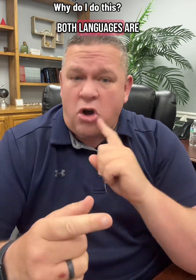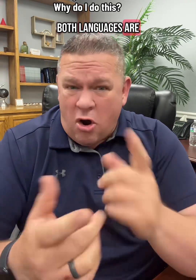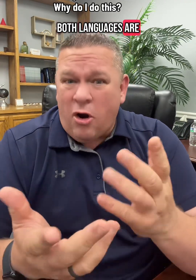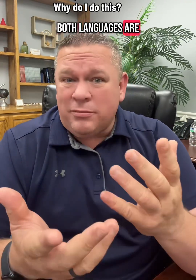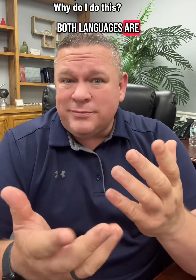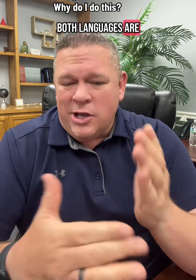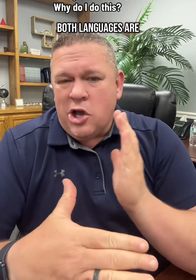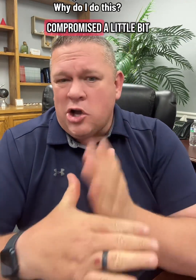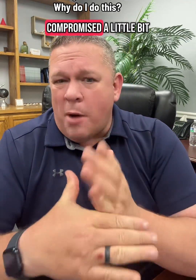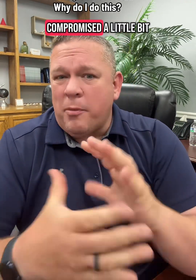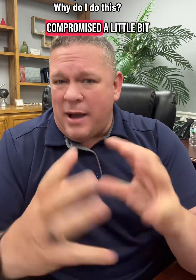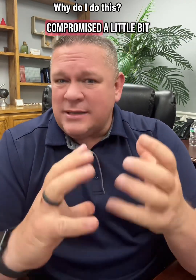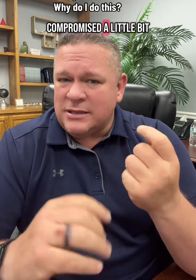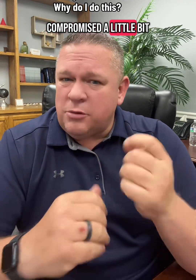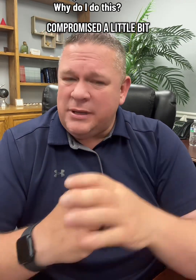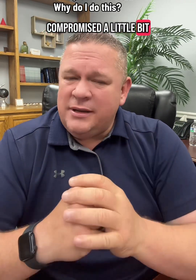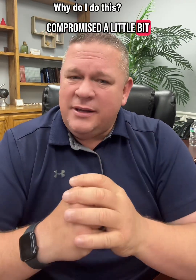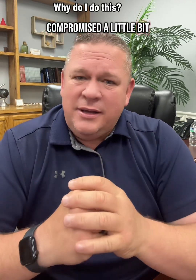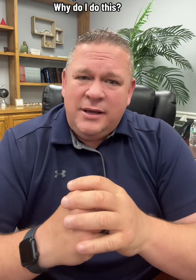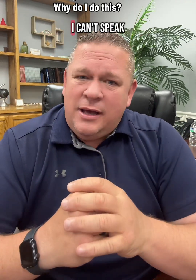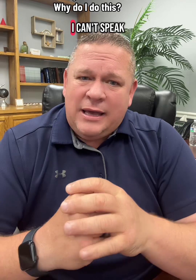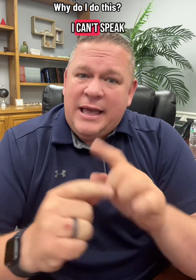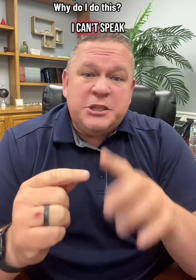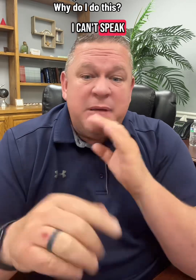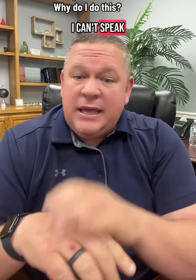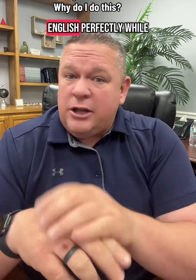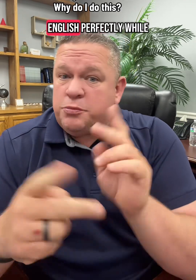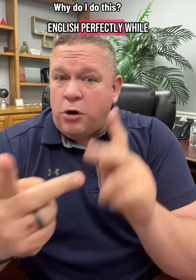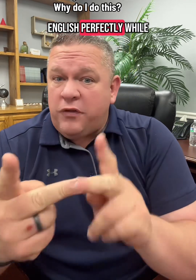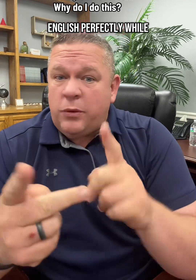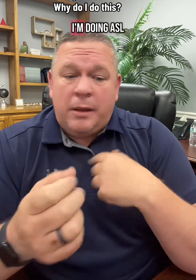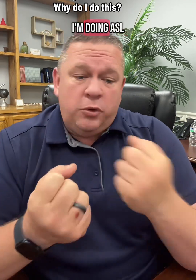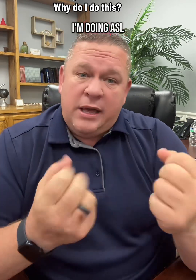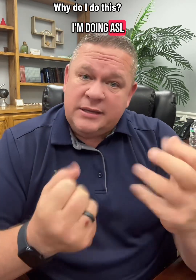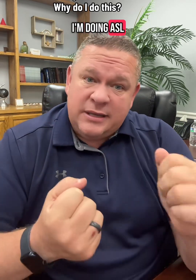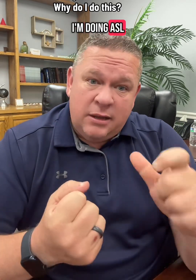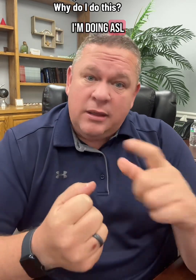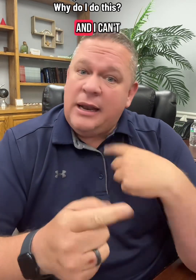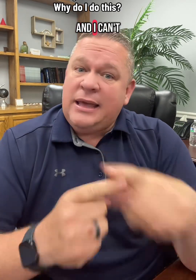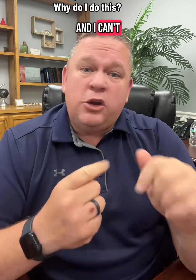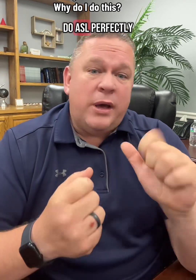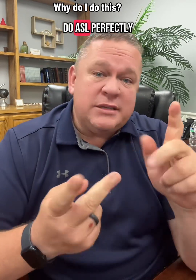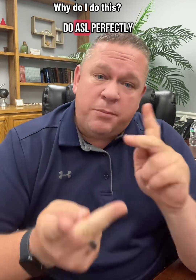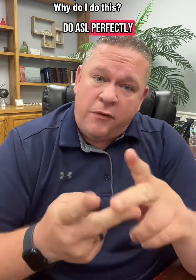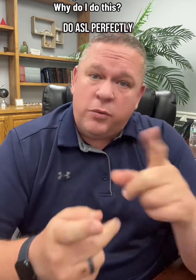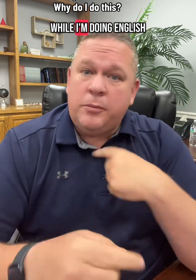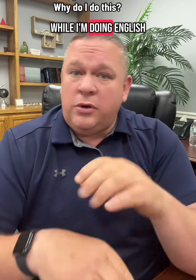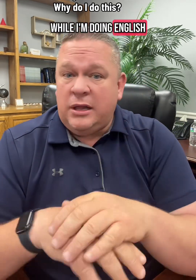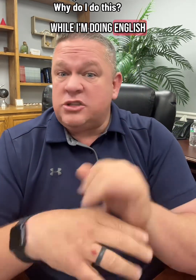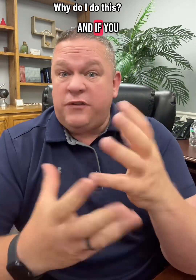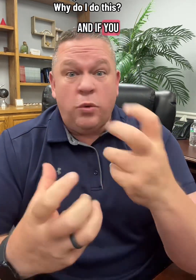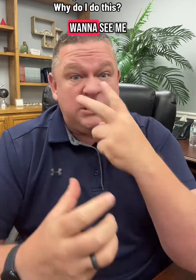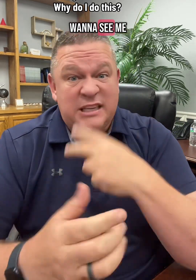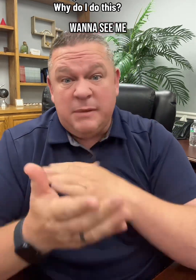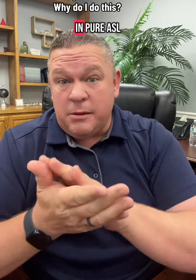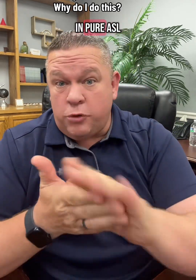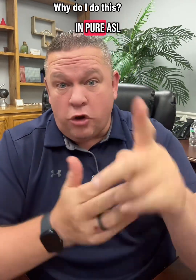are compromised a little bit. I can't speak English perfectly while I'm doing ASL, and I can't do ASL perfectly while I'm doing English. And if you want to see me in pure